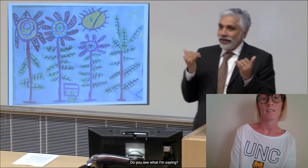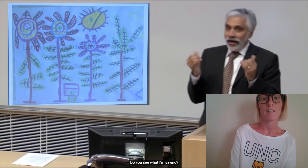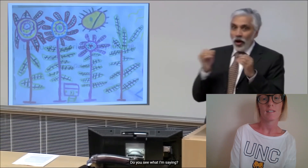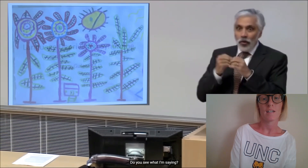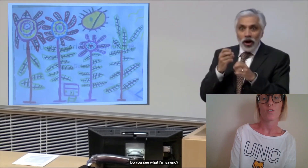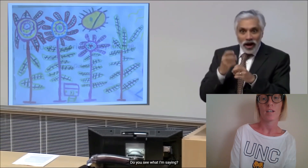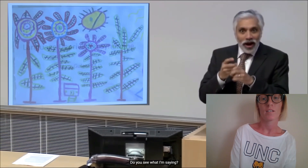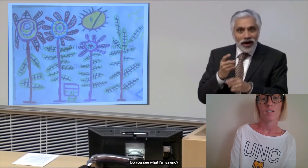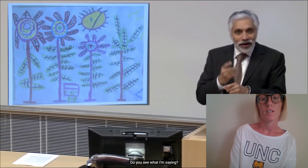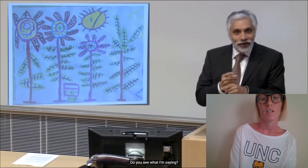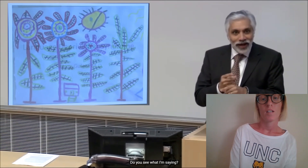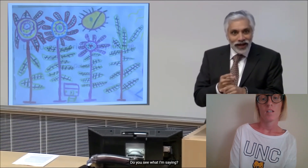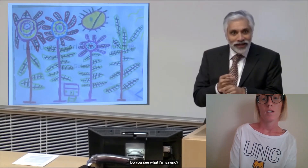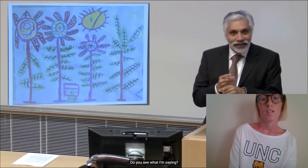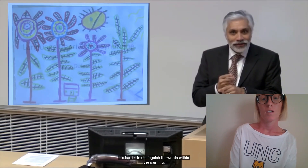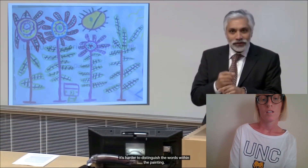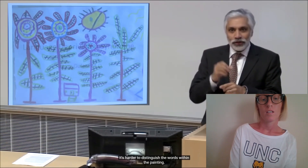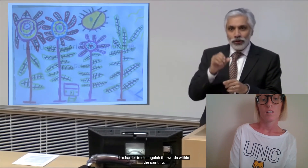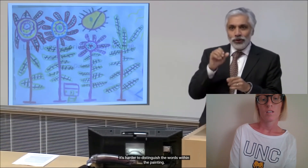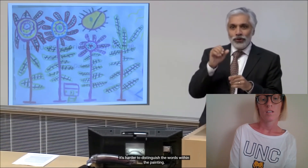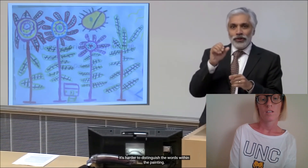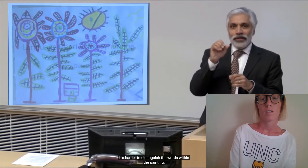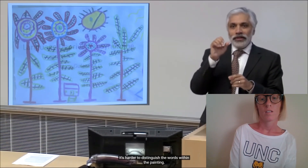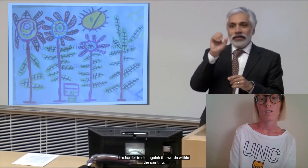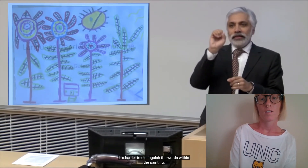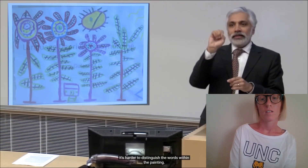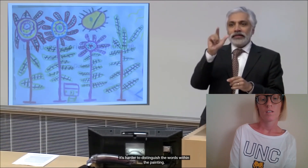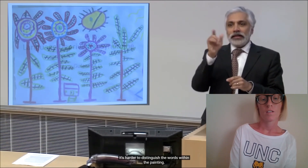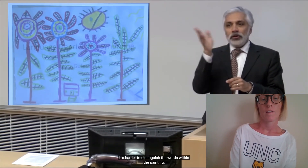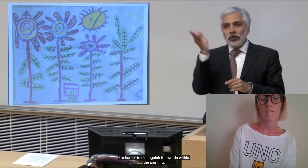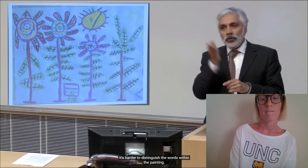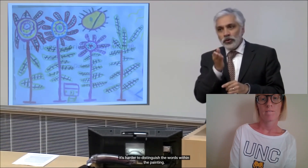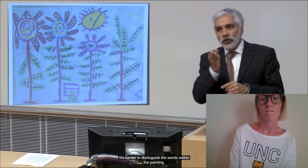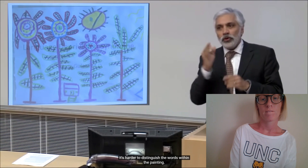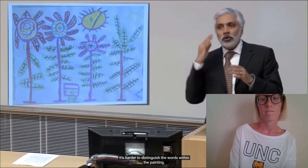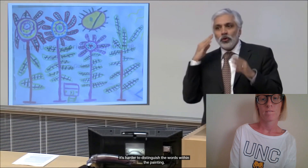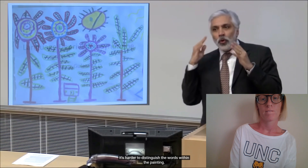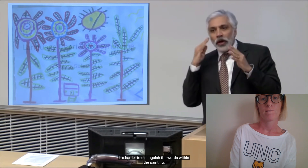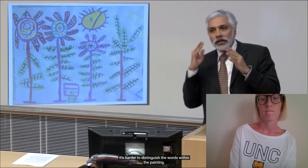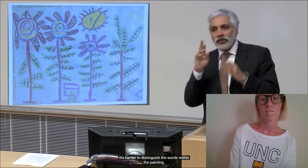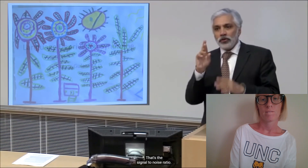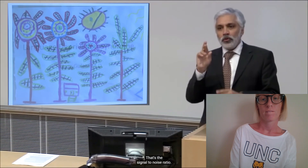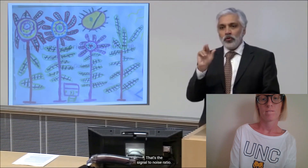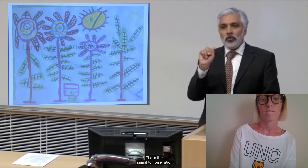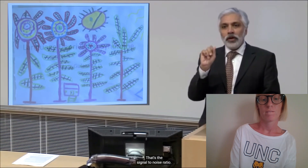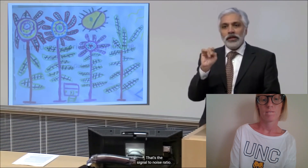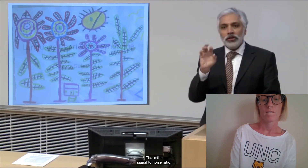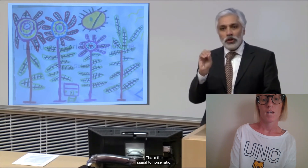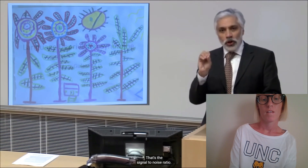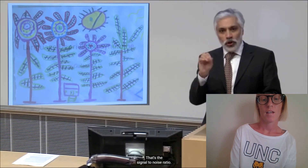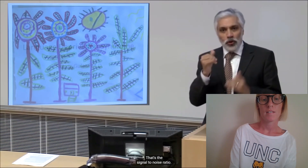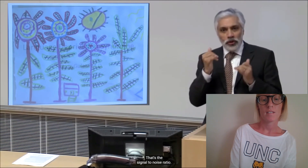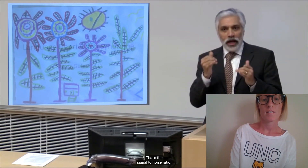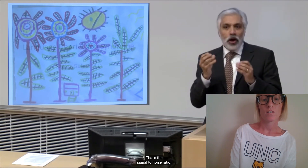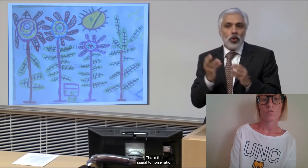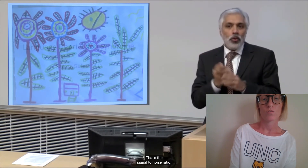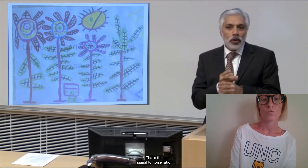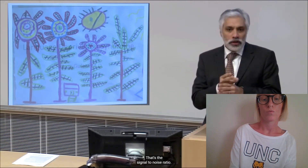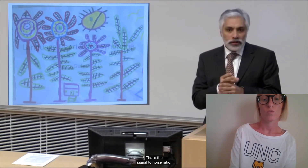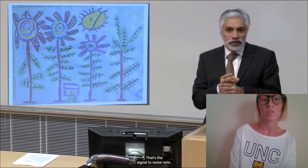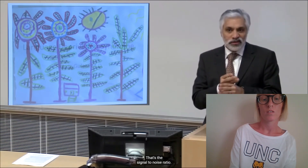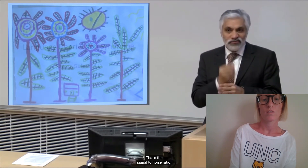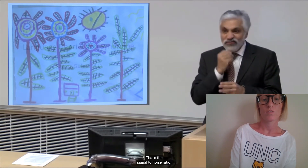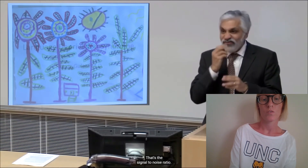I'll go back to the last slide. Okay. It's harder to distinguish the words within the painting. That's the signal to noise ratio. That's the